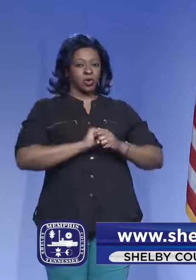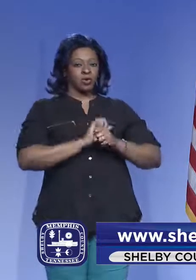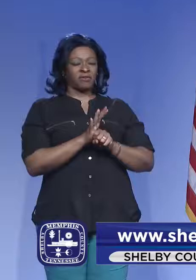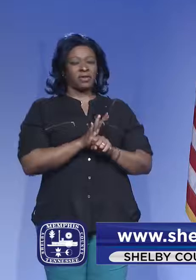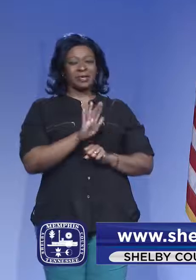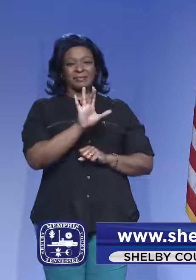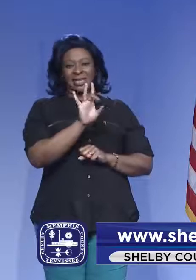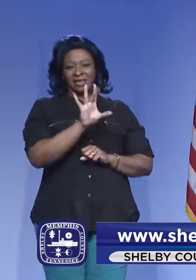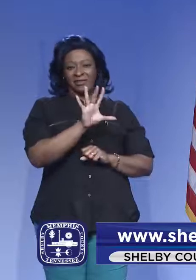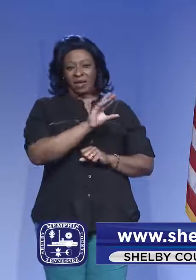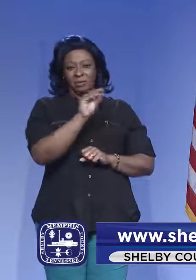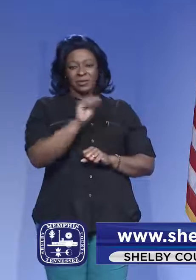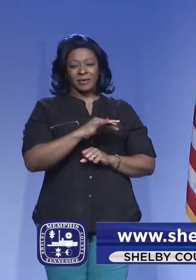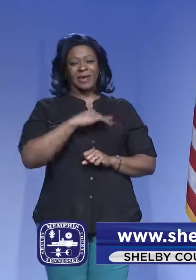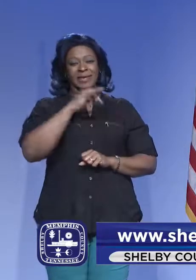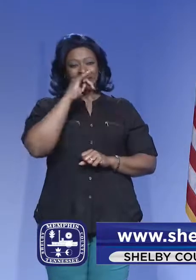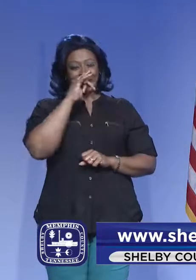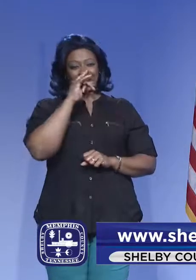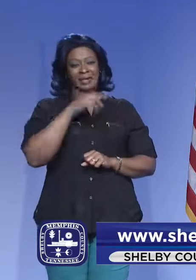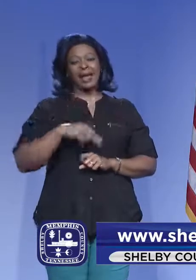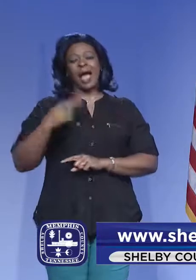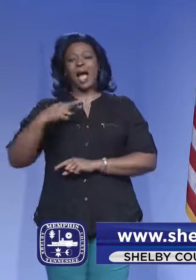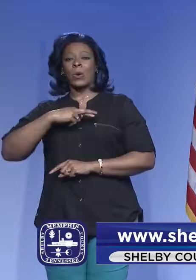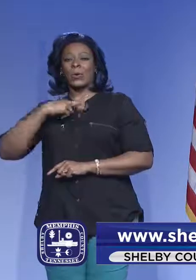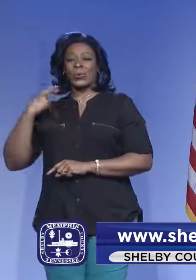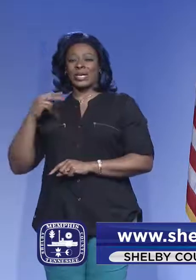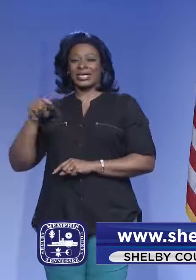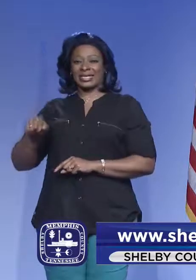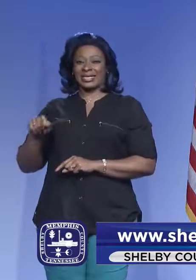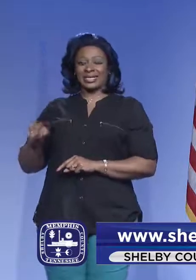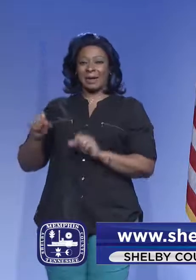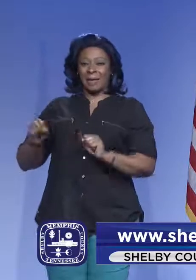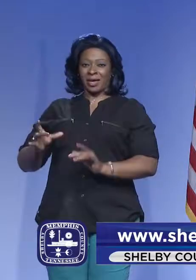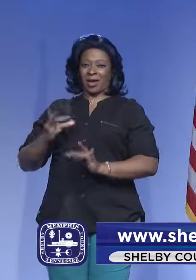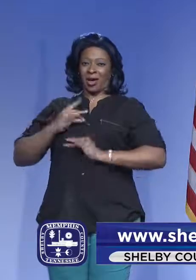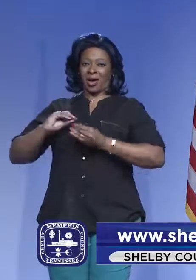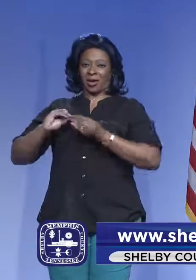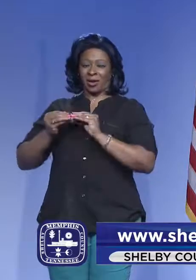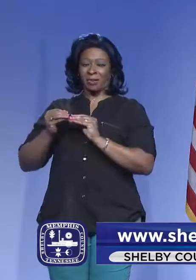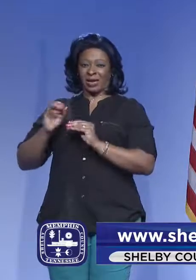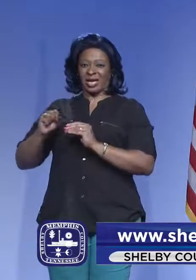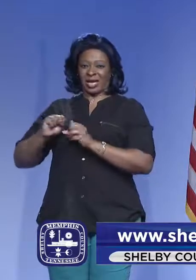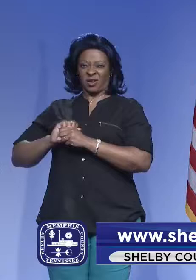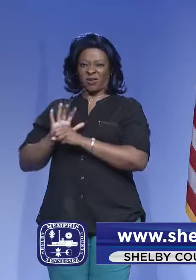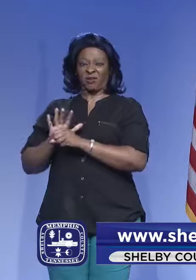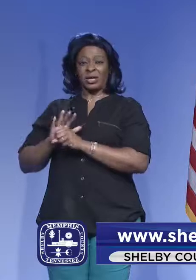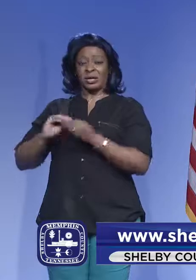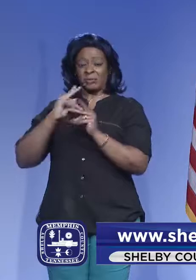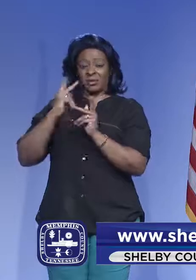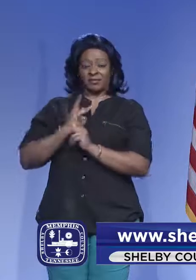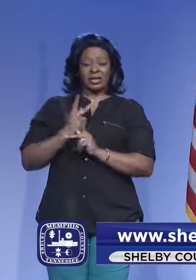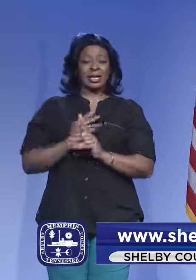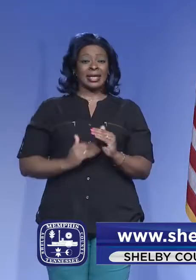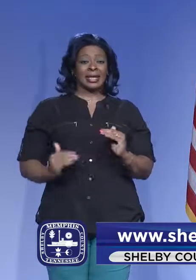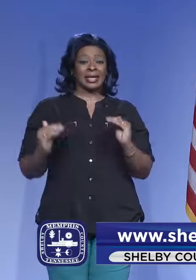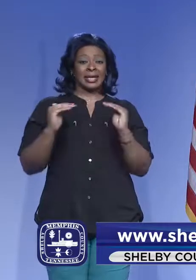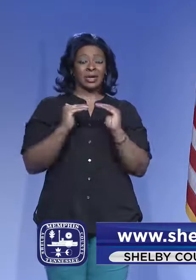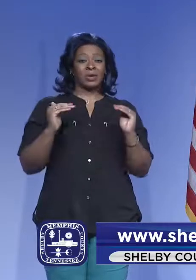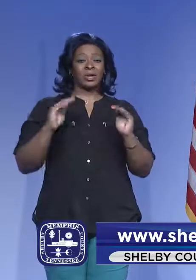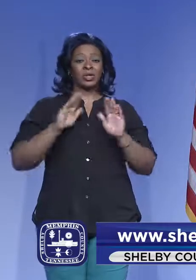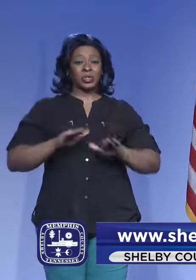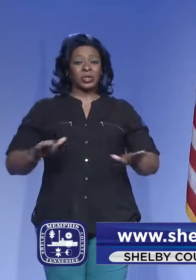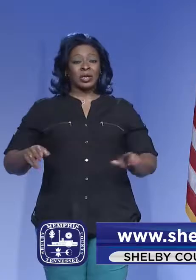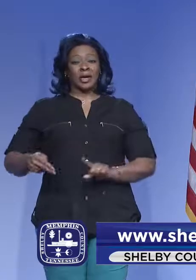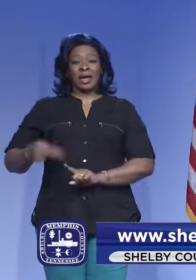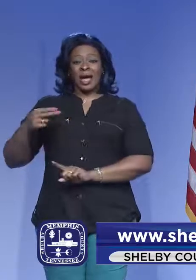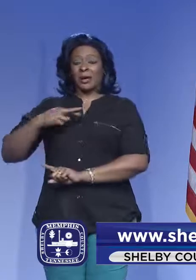85% of our kids are at risk. And when you actually do the numbers, you see that there's an equal number of children at